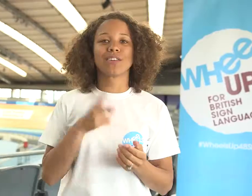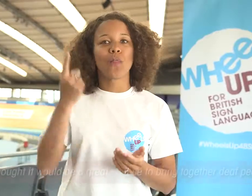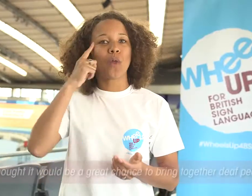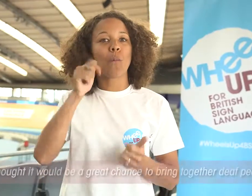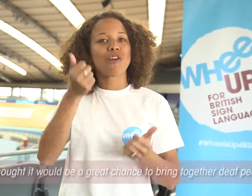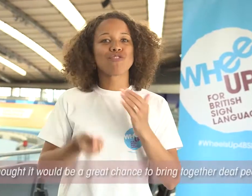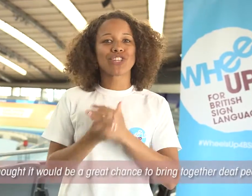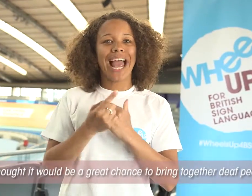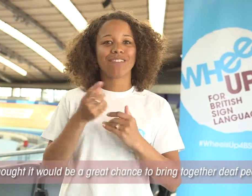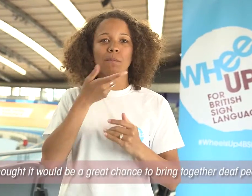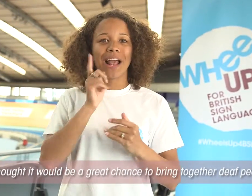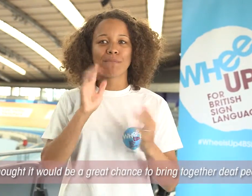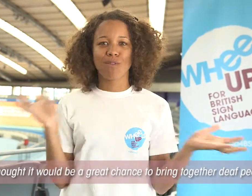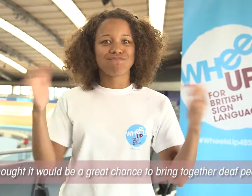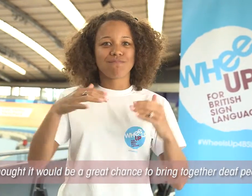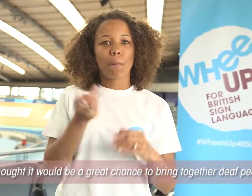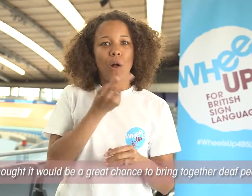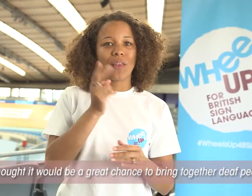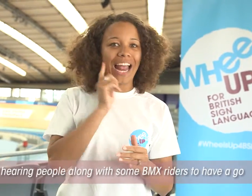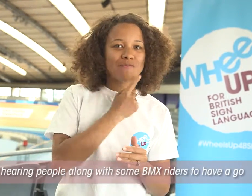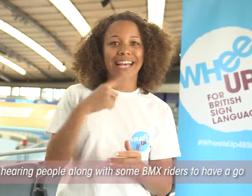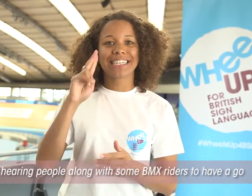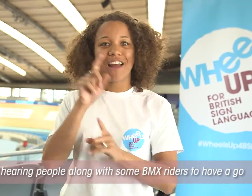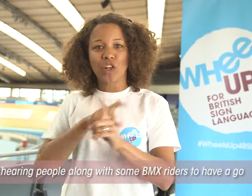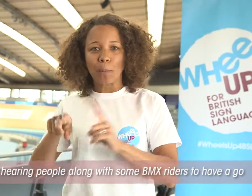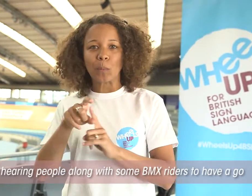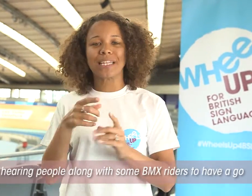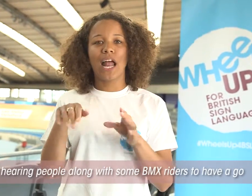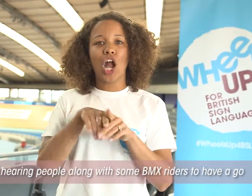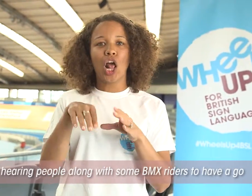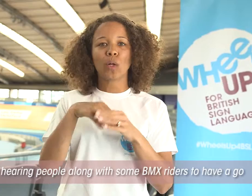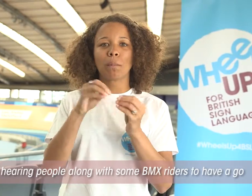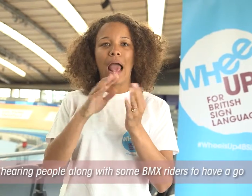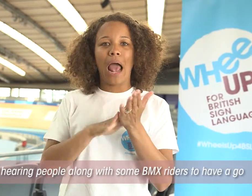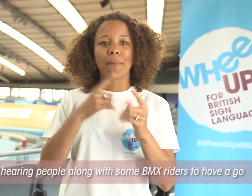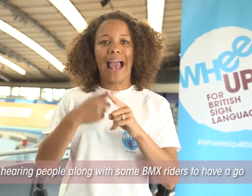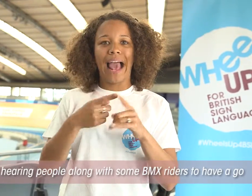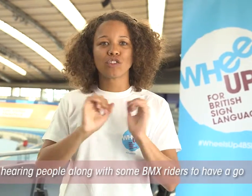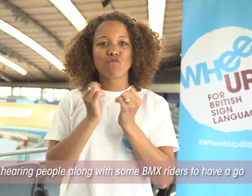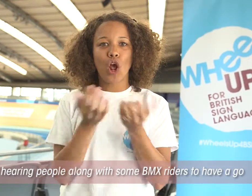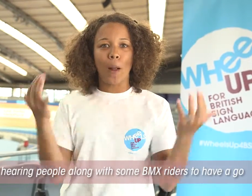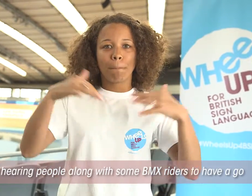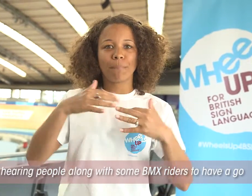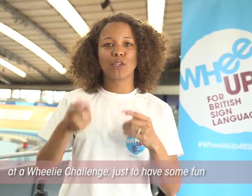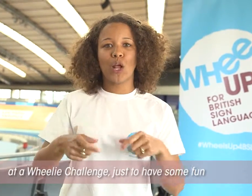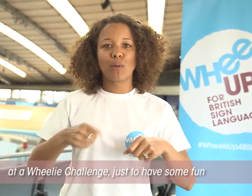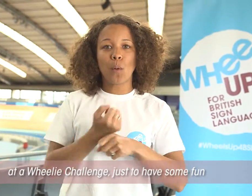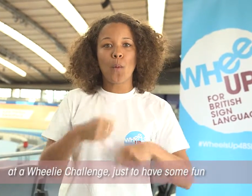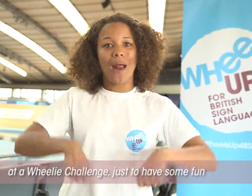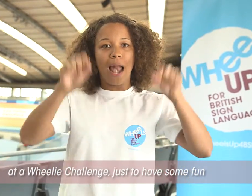So we thought it would be a great chance to bring together deaf people and hearing people, along with some BMX riders, to have a go at a wheelie challenge,